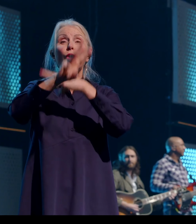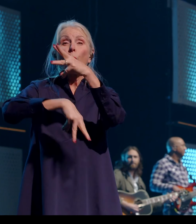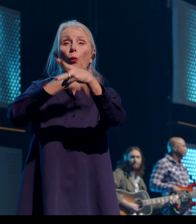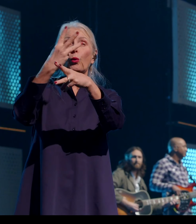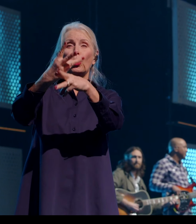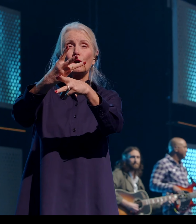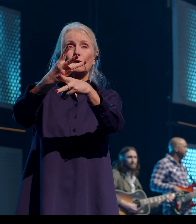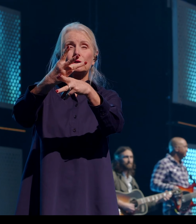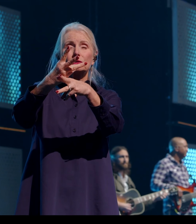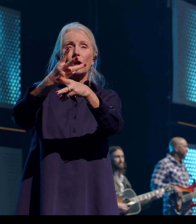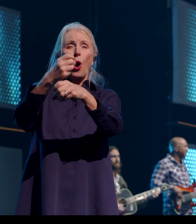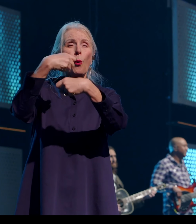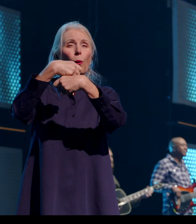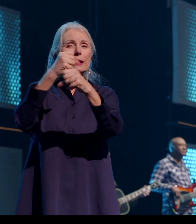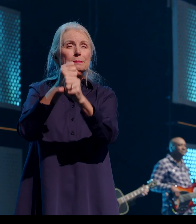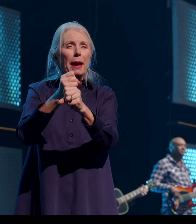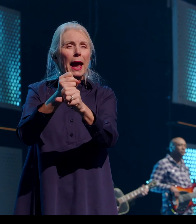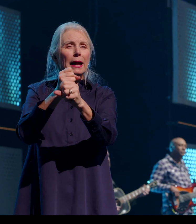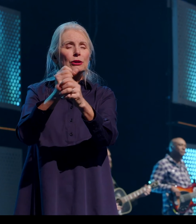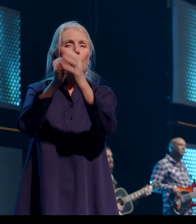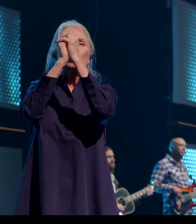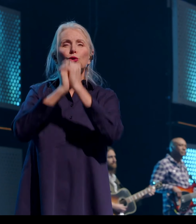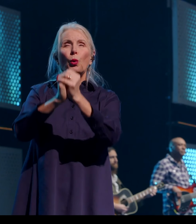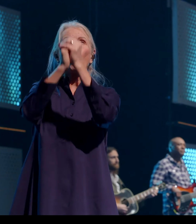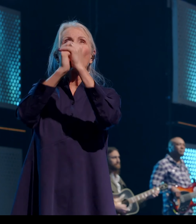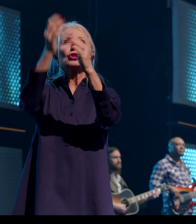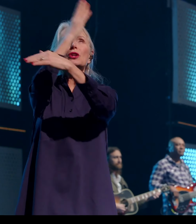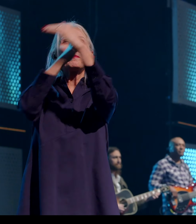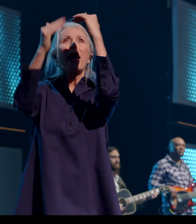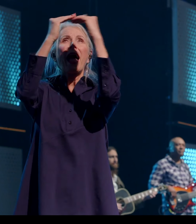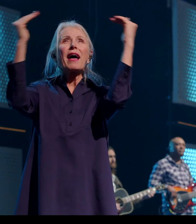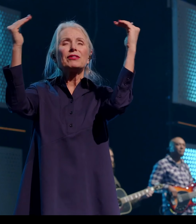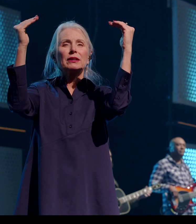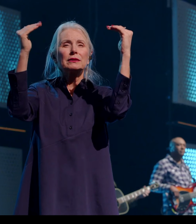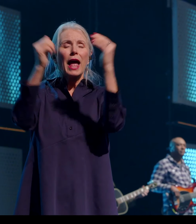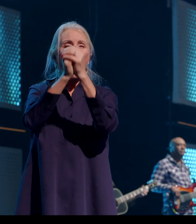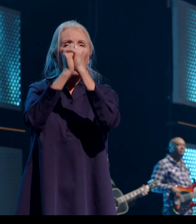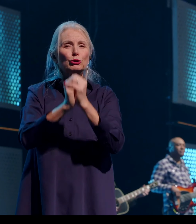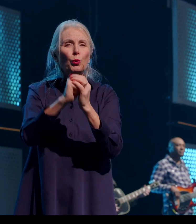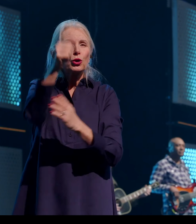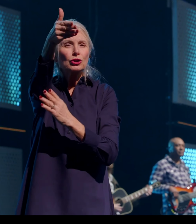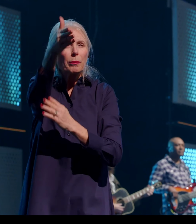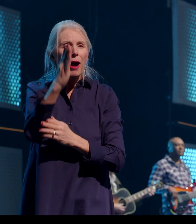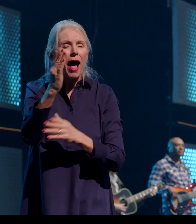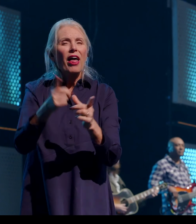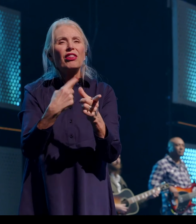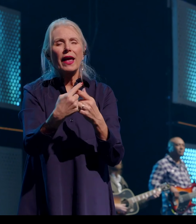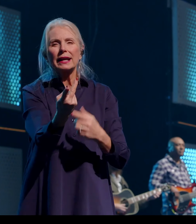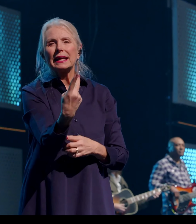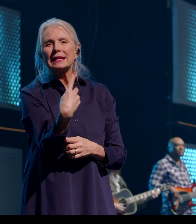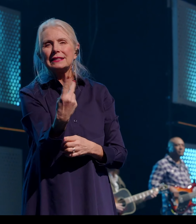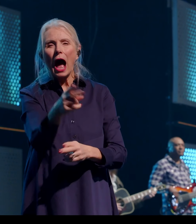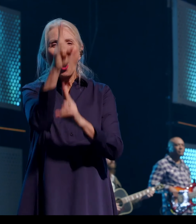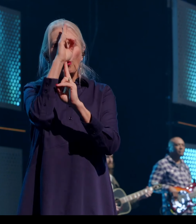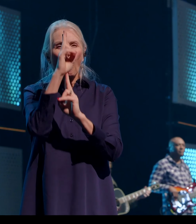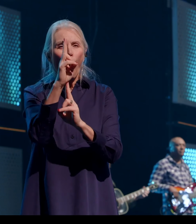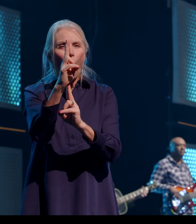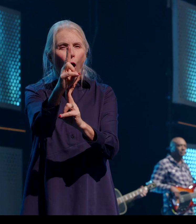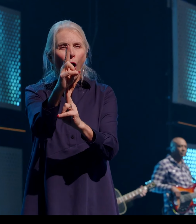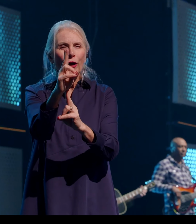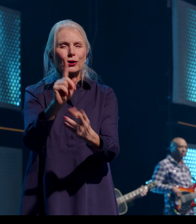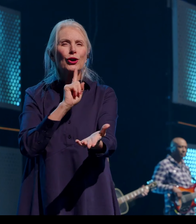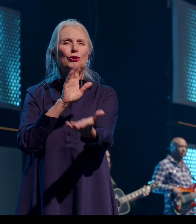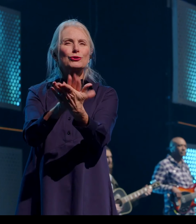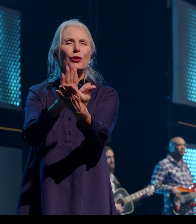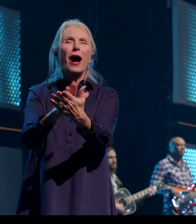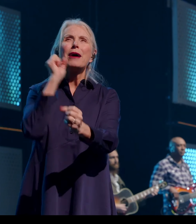made to worship heaven and worship God, then it is our responsibility and it is our honor to worship and to lift up our voices, to clap